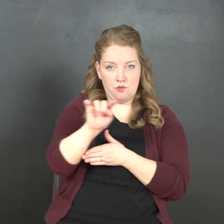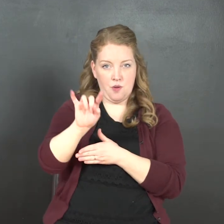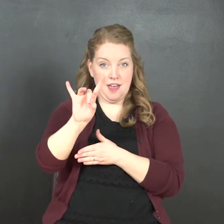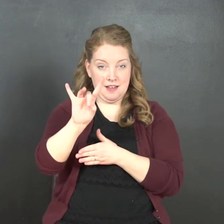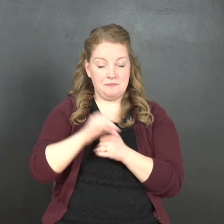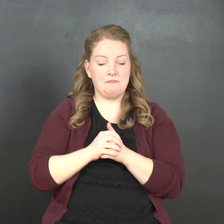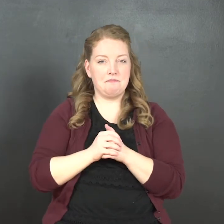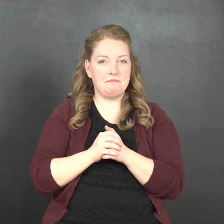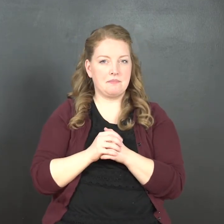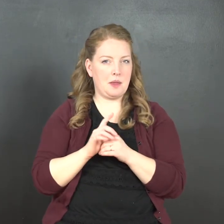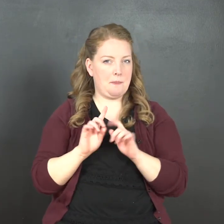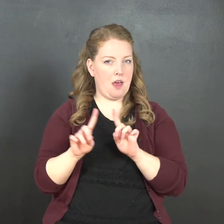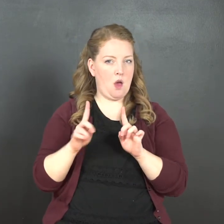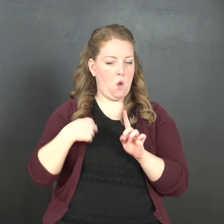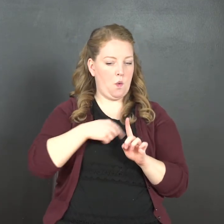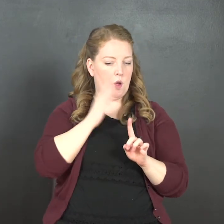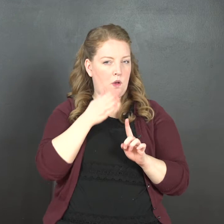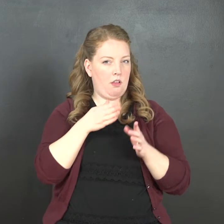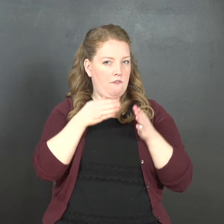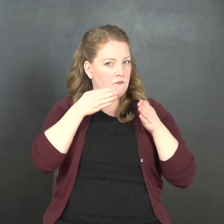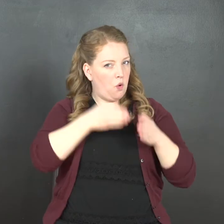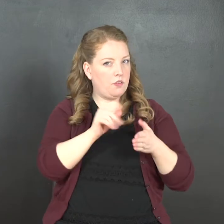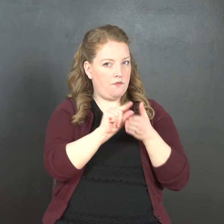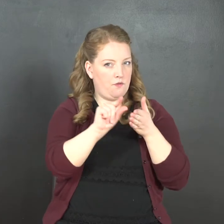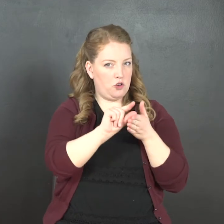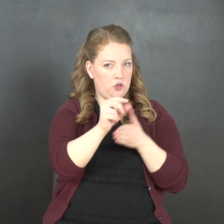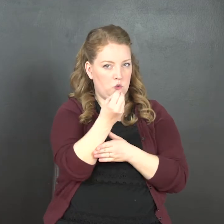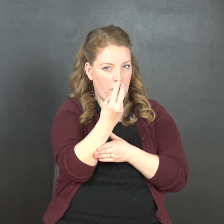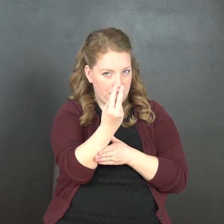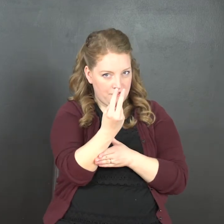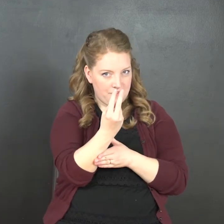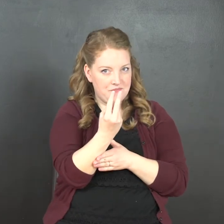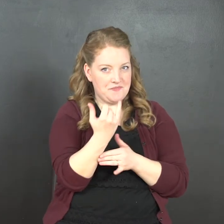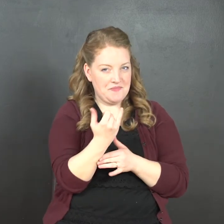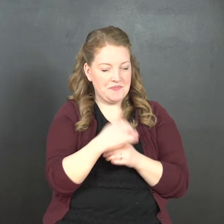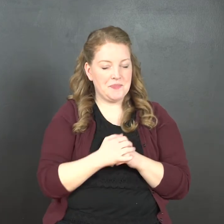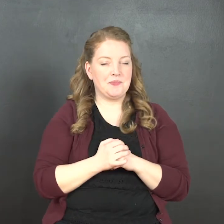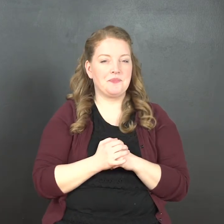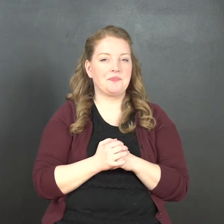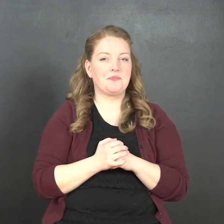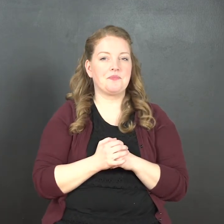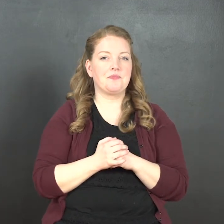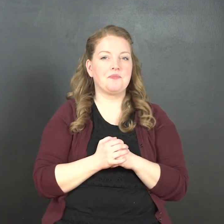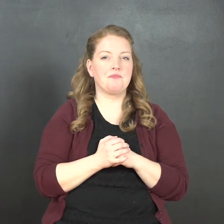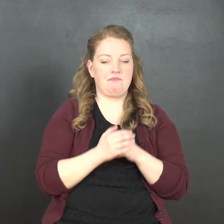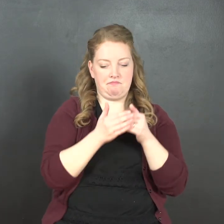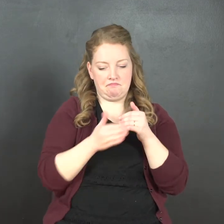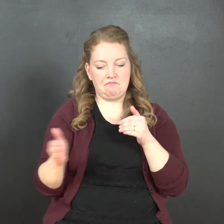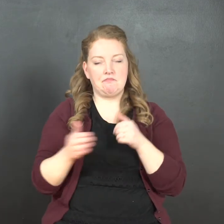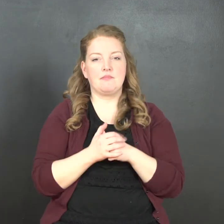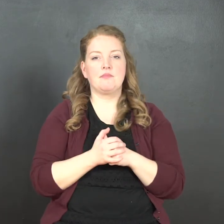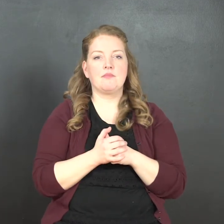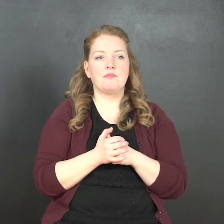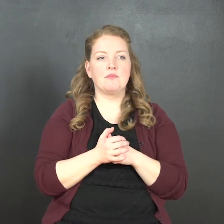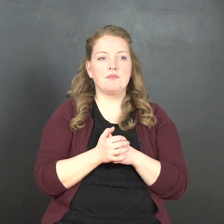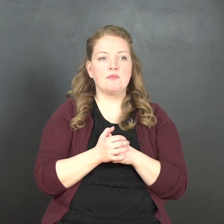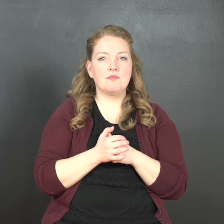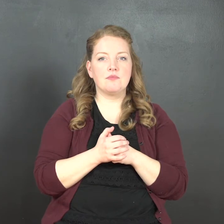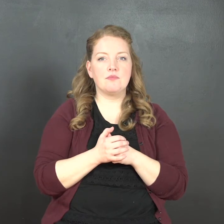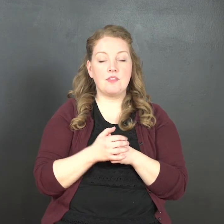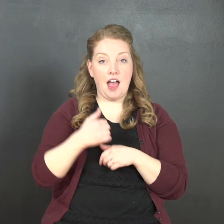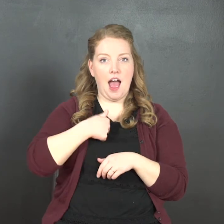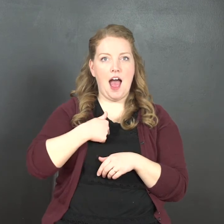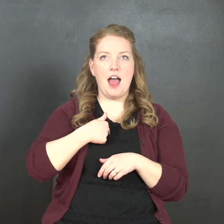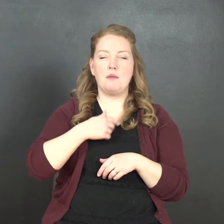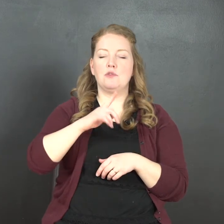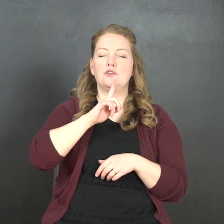why does this even matter? That happened thousands of years ago. Why does that even matter? Now, a little bit of